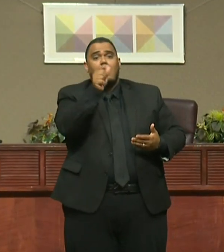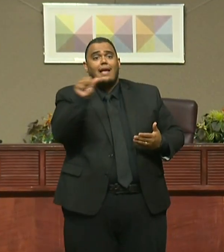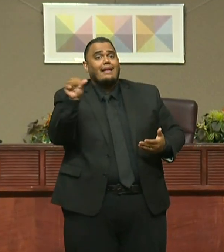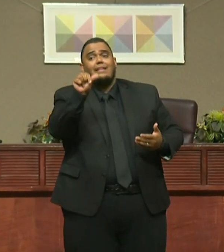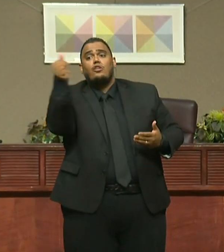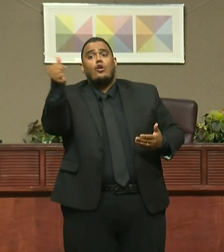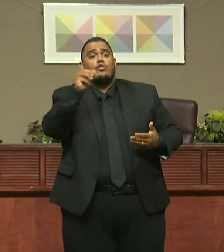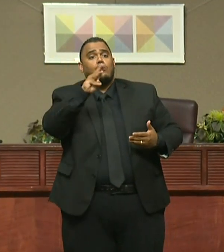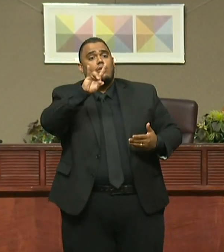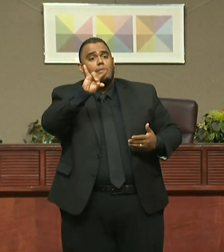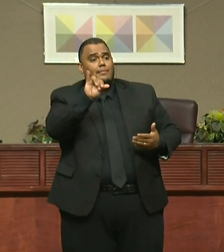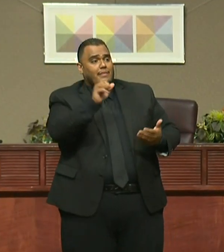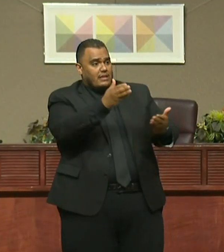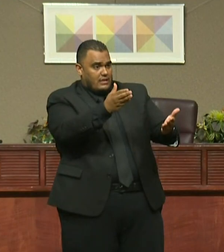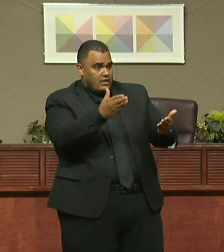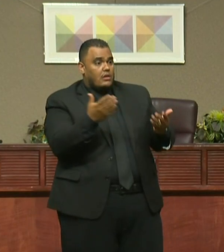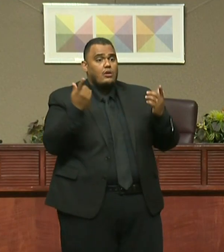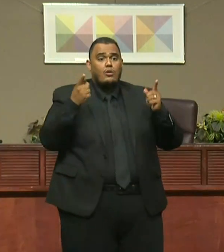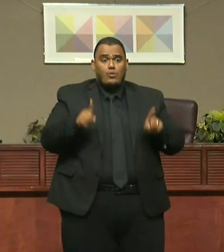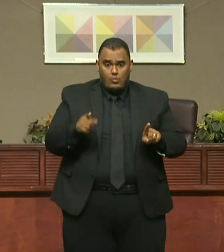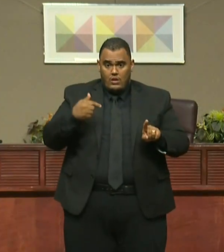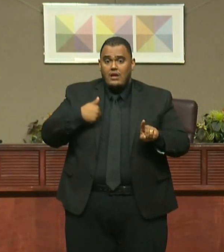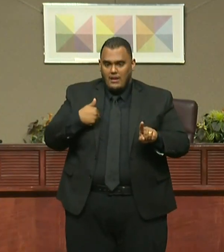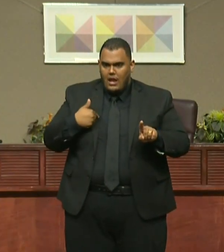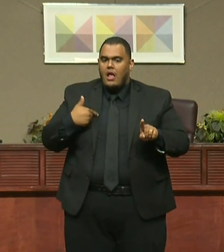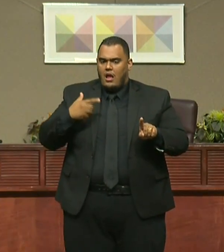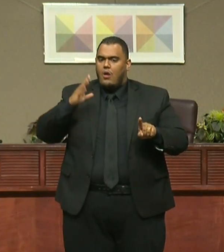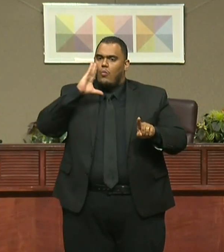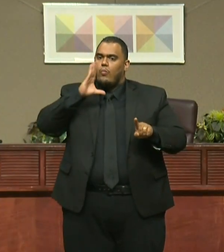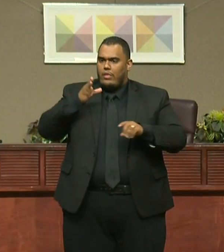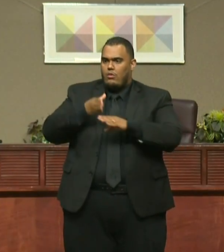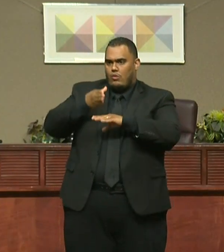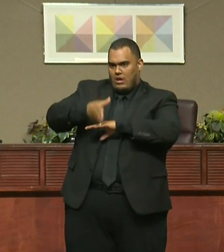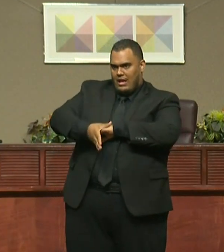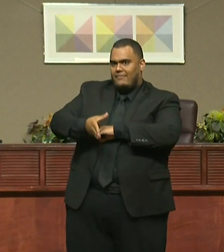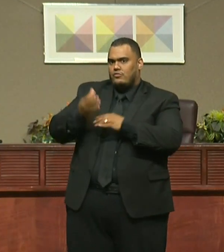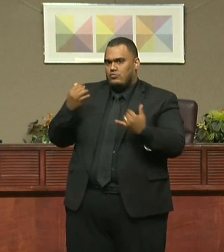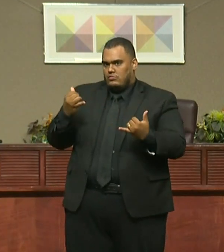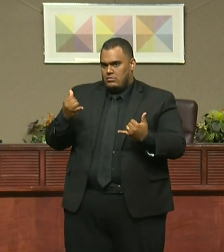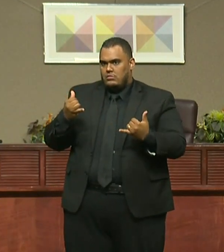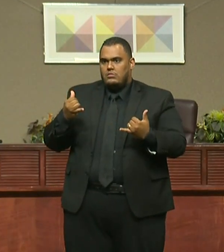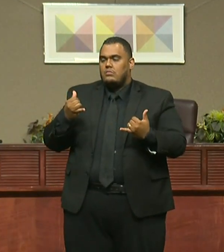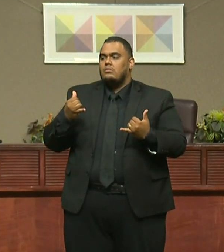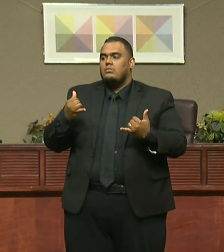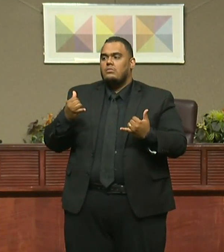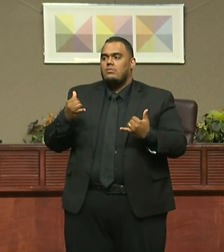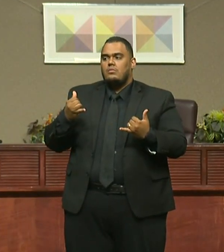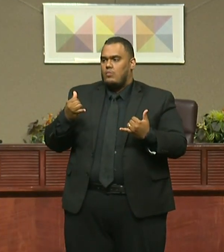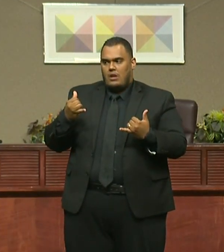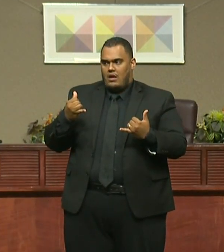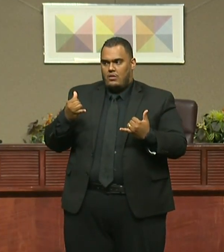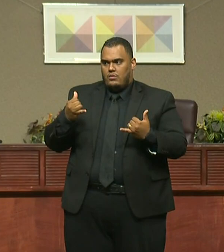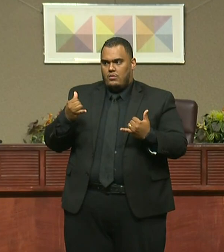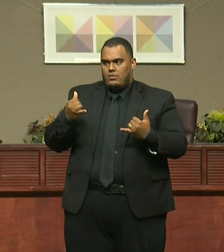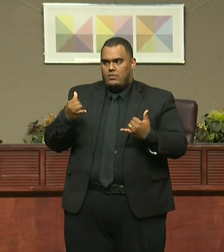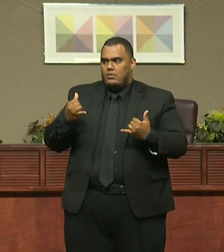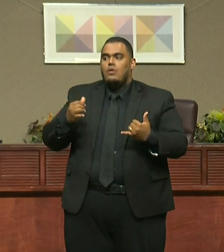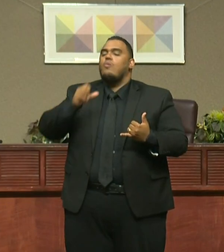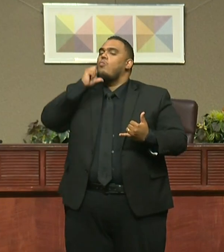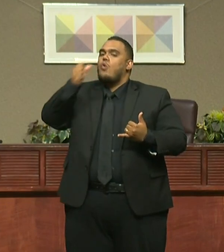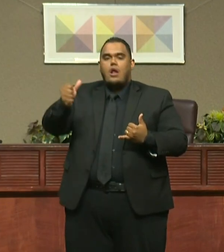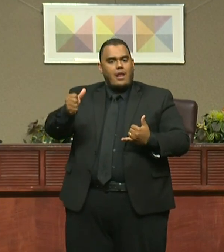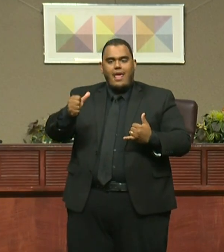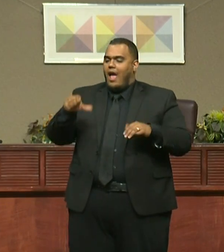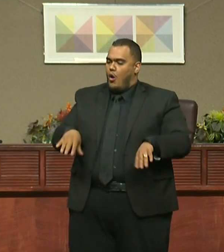media, we're not going to do a session after this, so ask your questions now. If you want to ask questions in Spanish or what